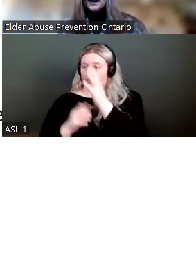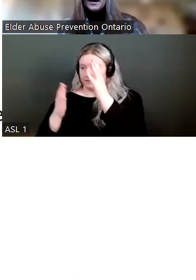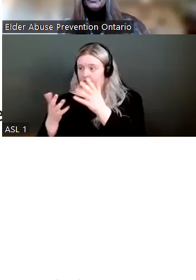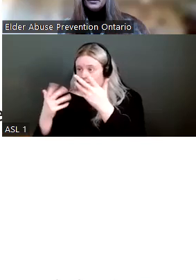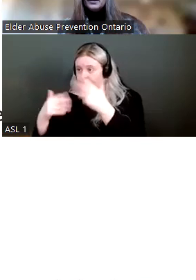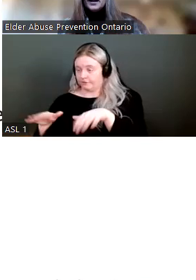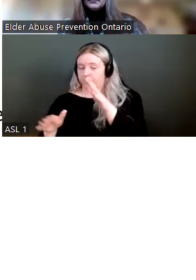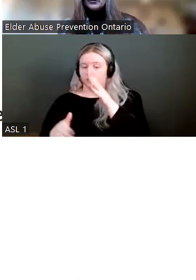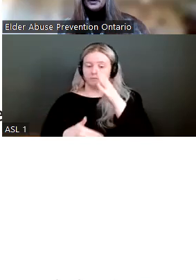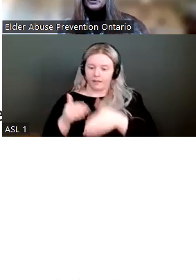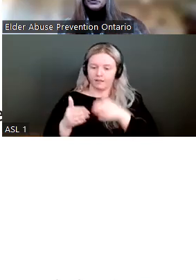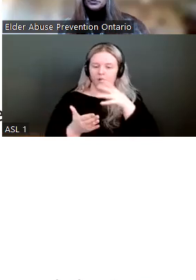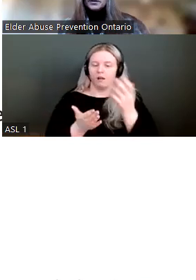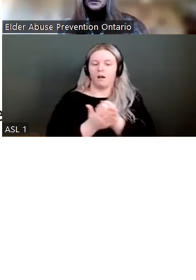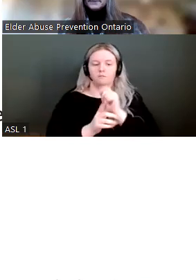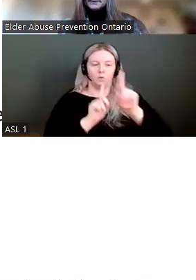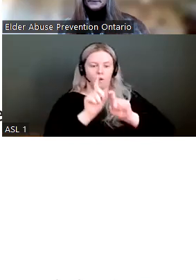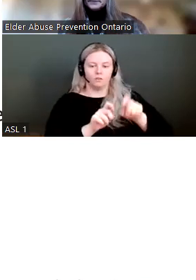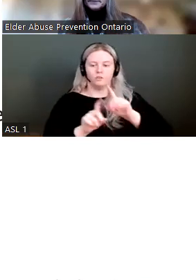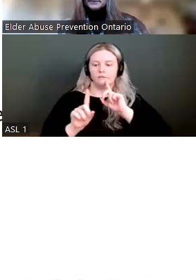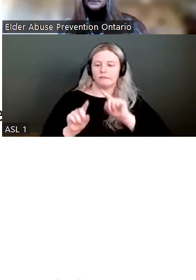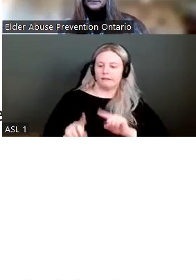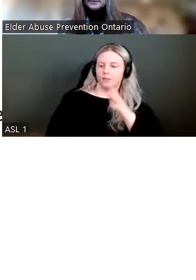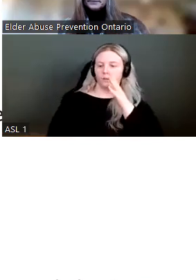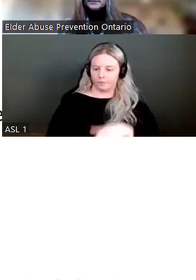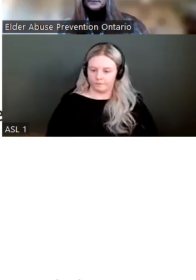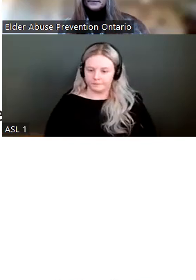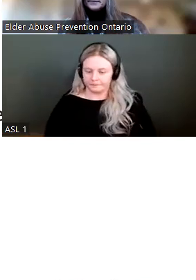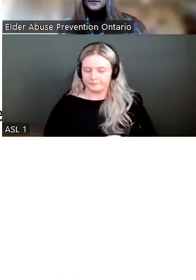speaker on your behalf and for them to address it.